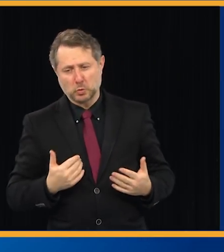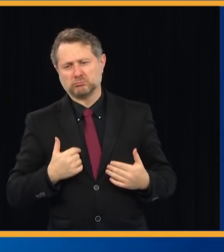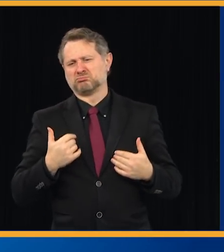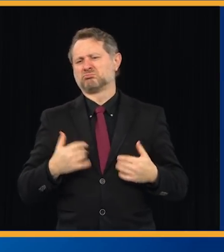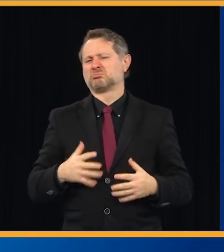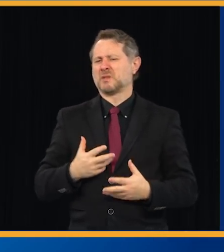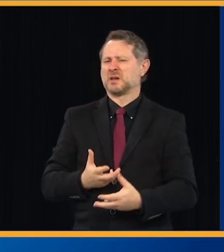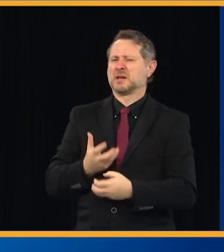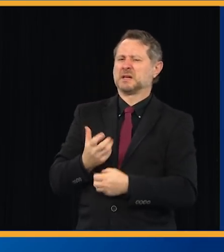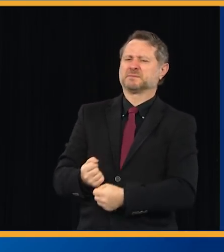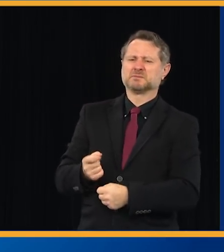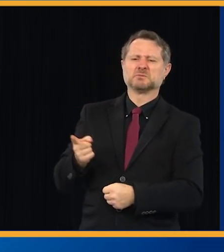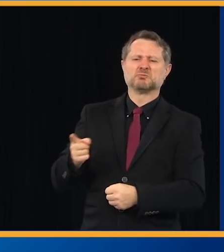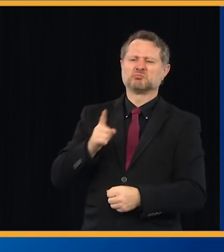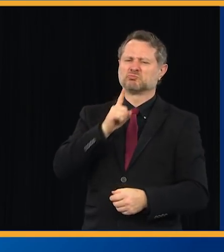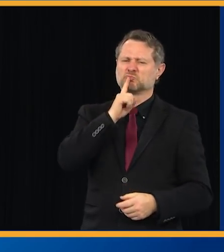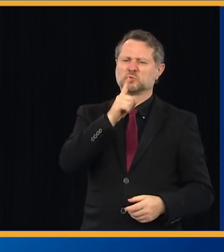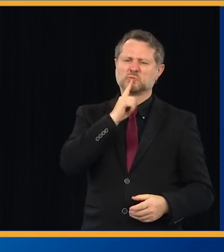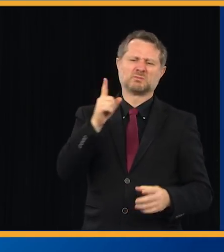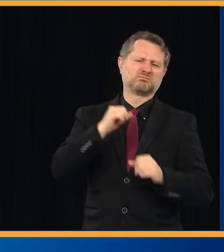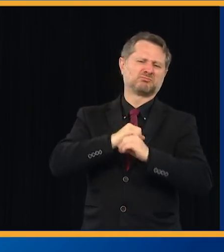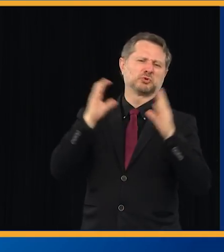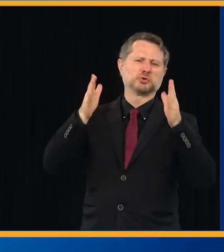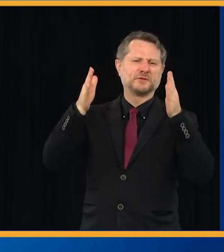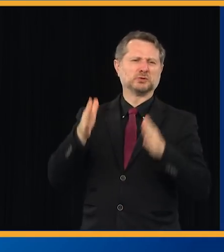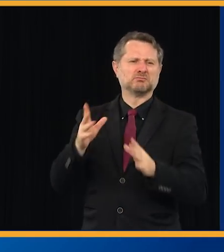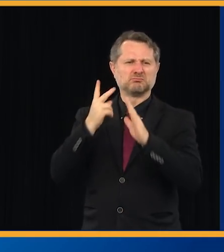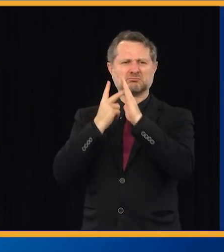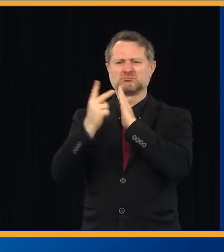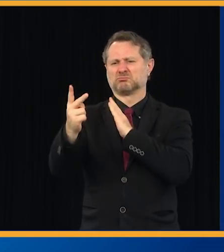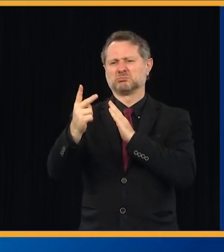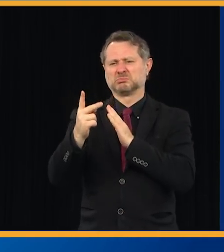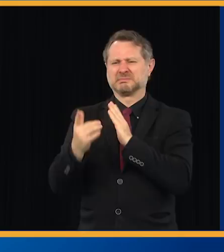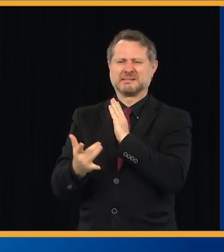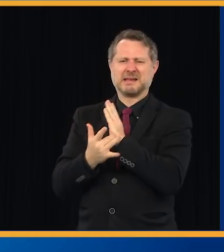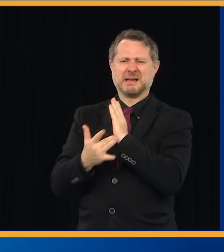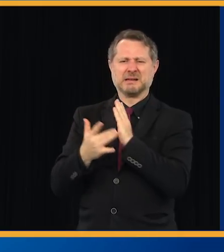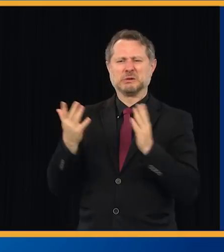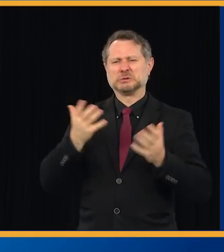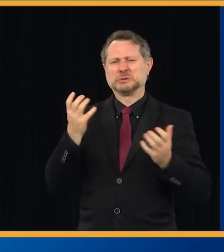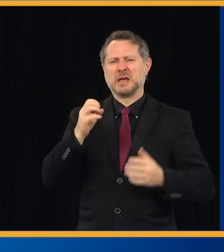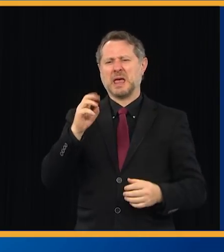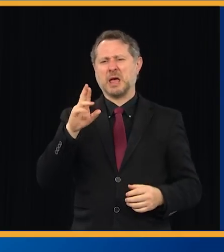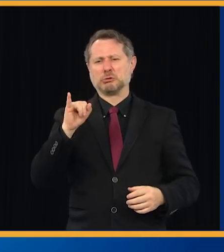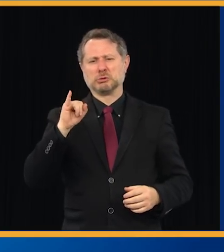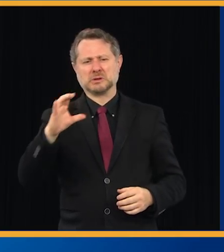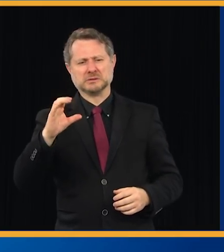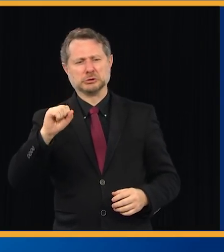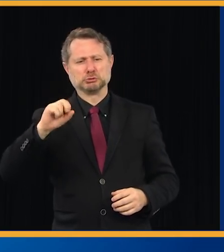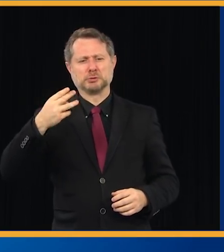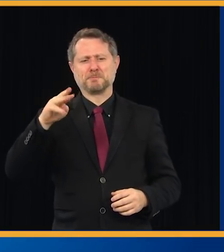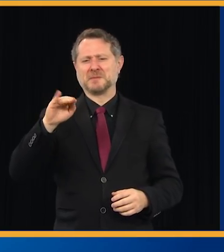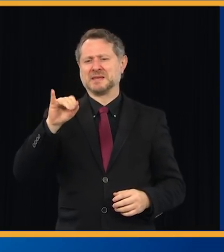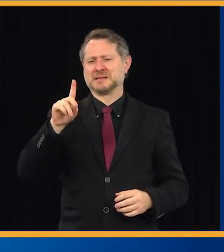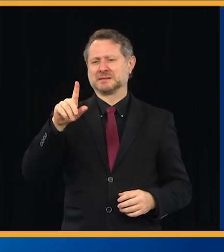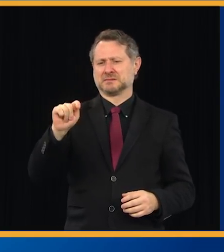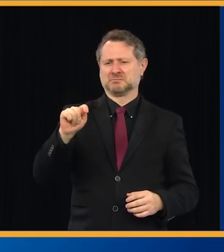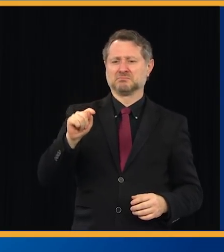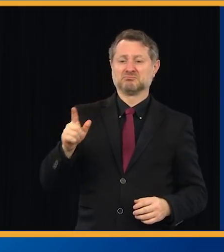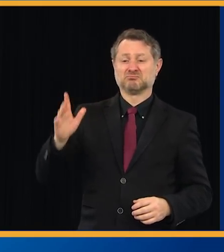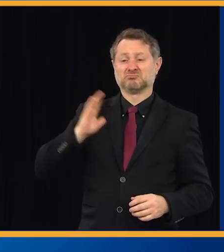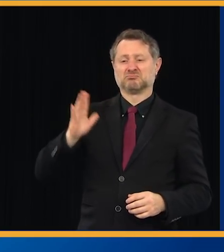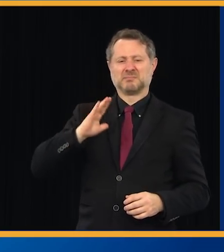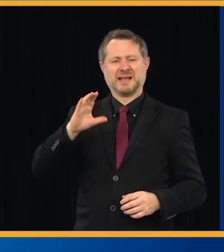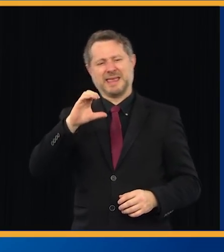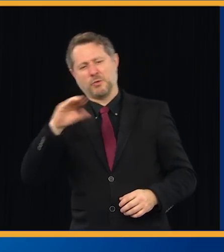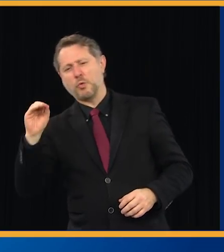a true visionary, especially in the field of technology, and that's Eric Schmidt, who was former CEO of